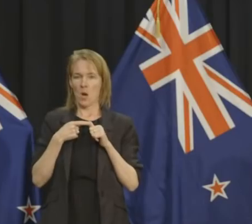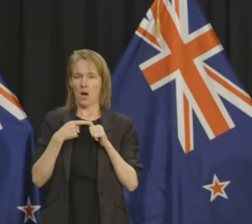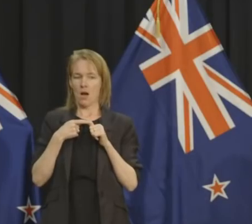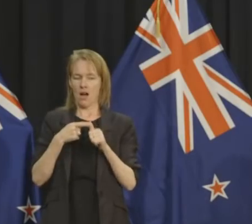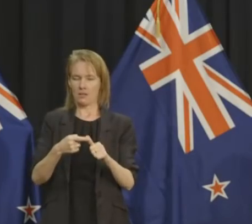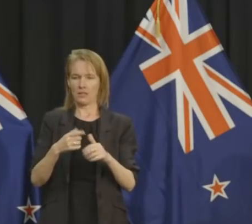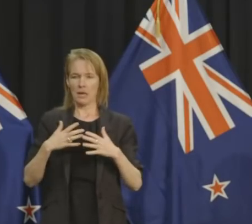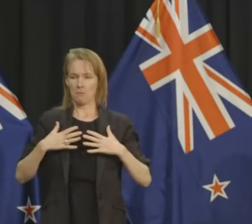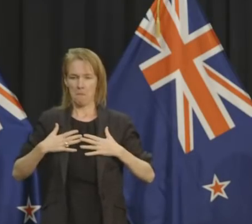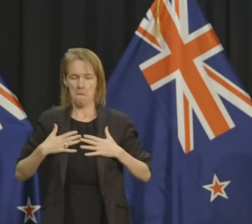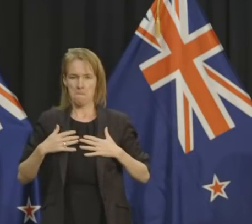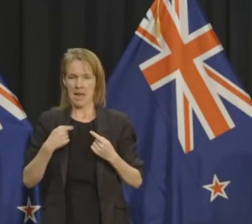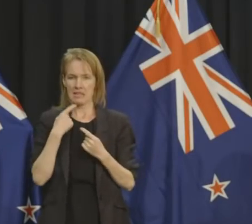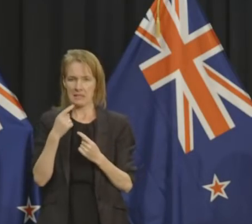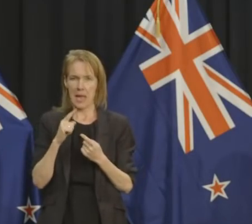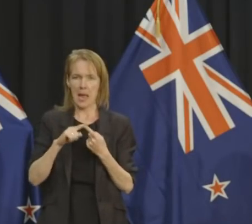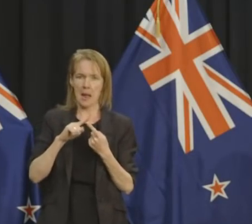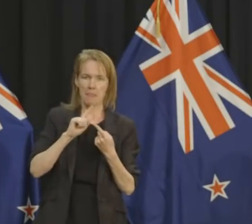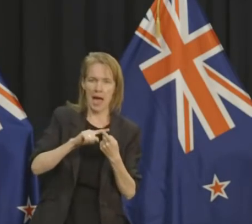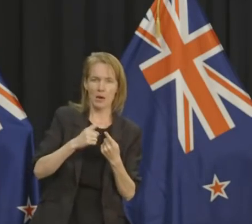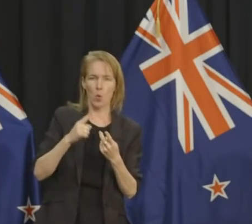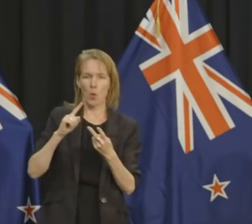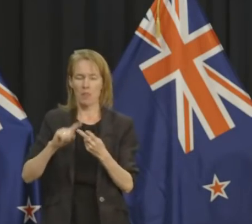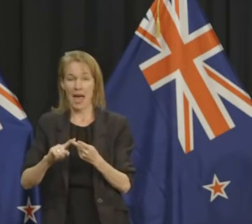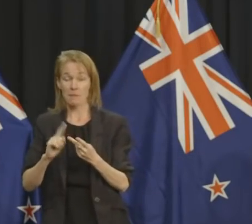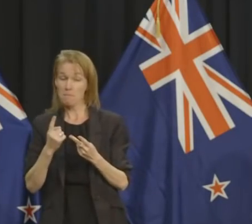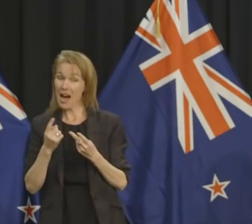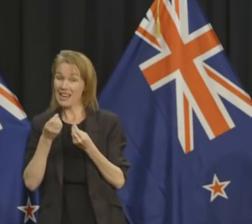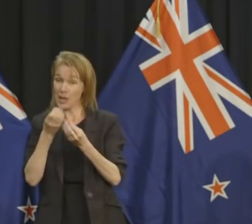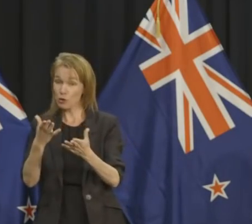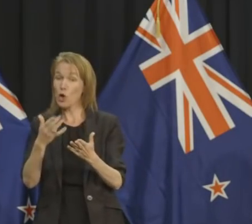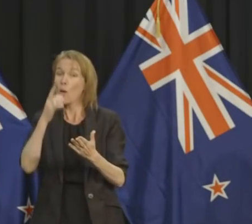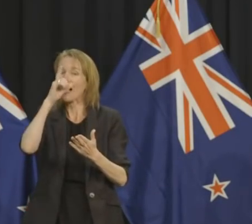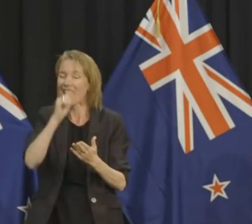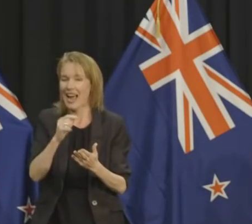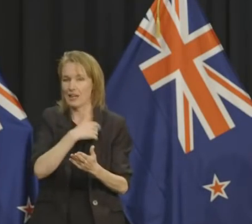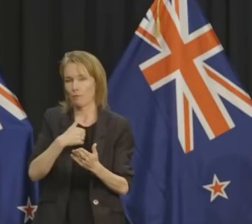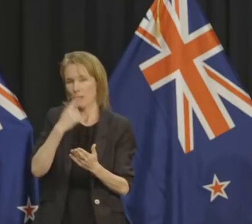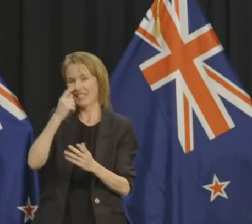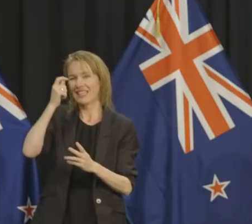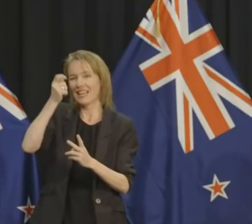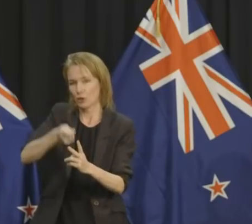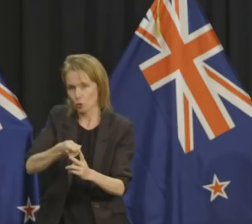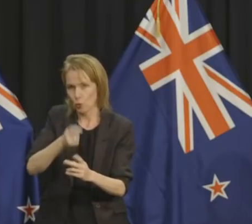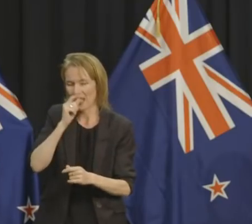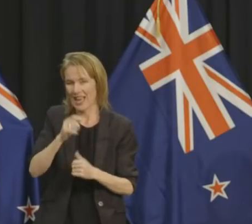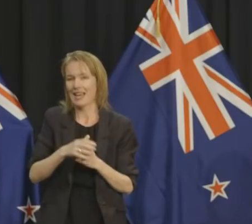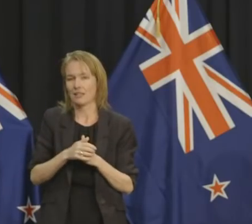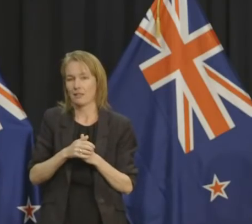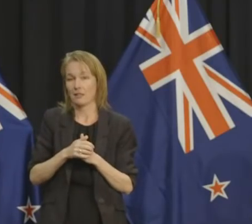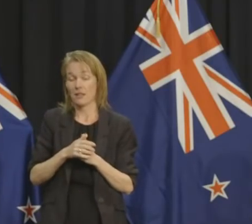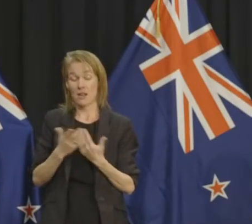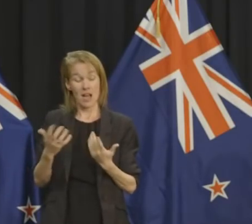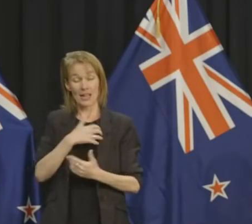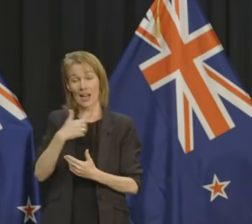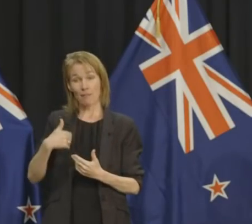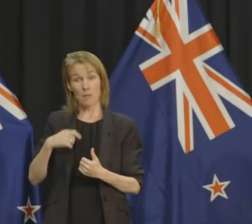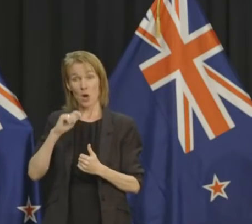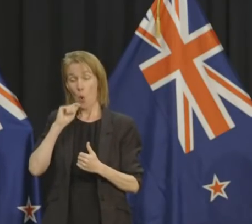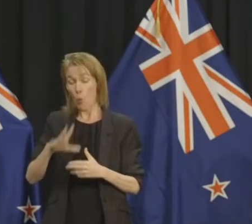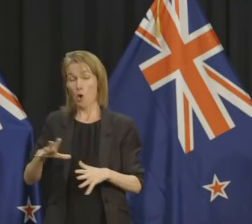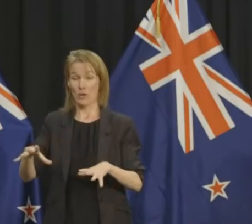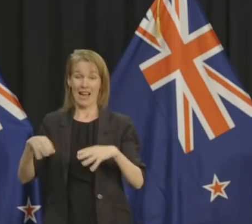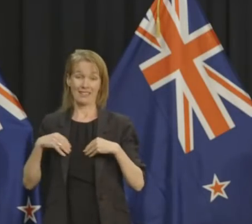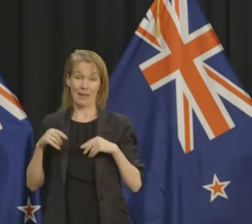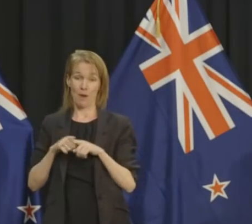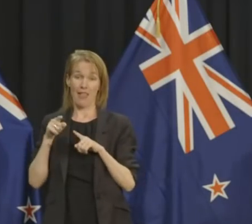there is certainly the ability for that to happen, and our expectation is that there'll be, the government's expectation is that there'll be a zero tolerance approach to this kind